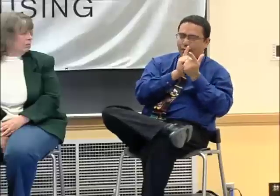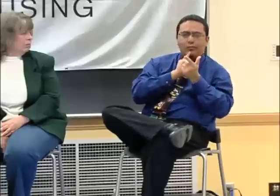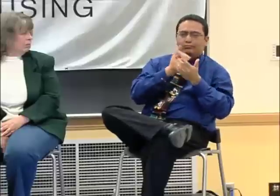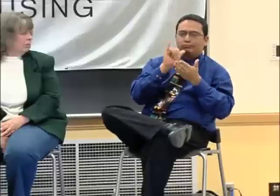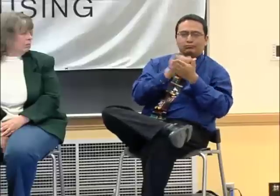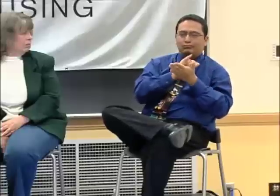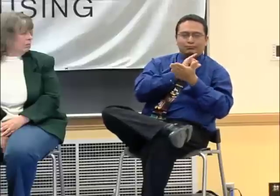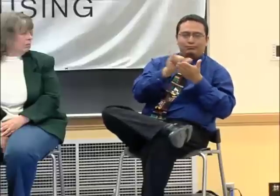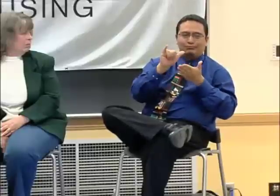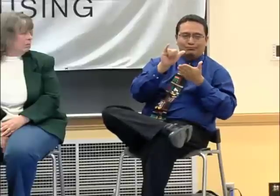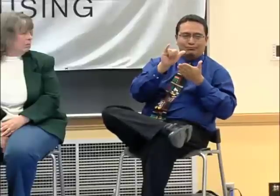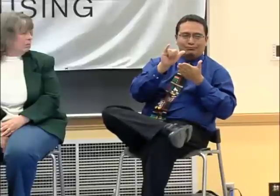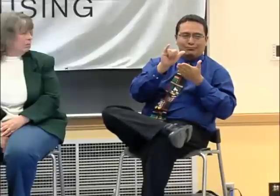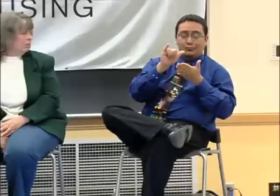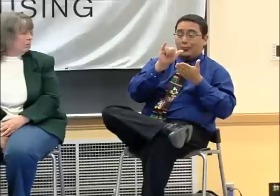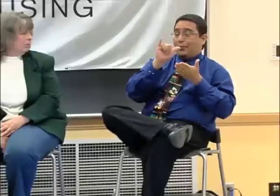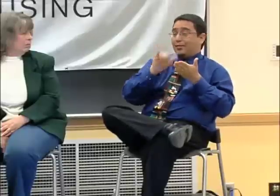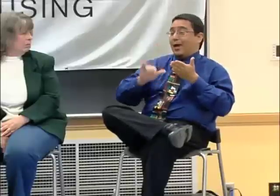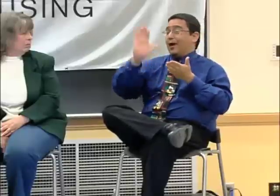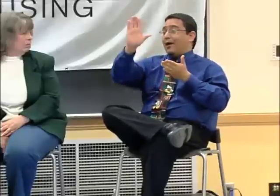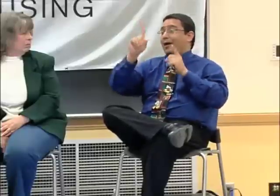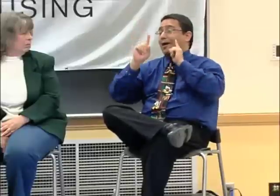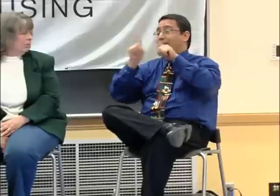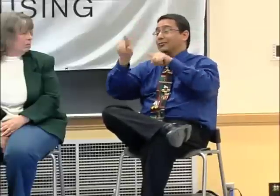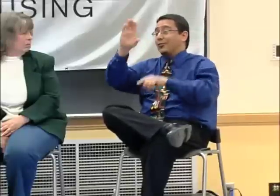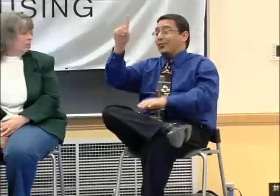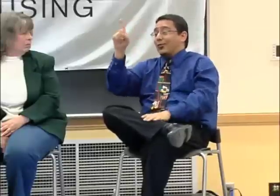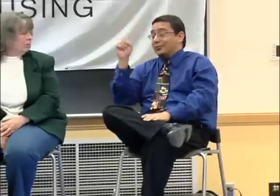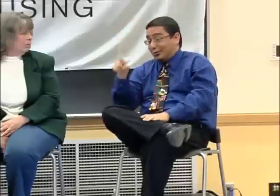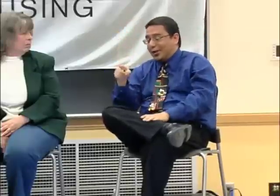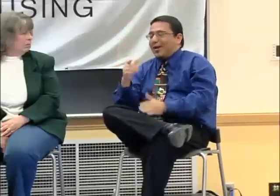shapes into English poetry. It's impossible.